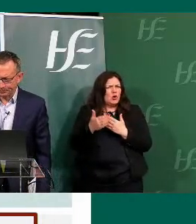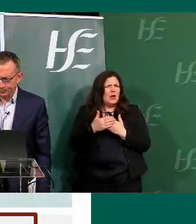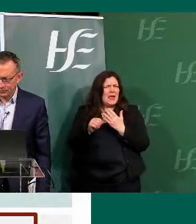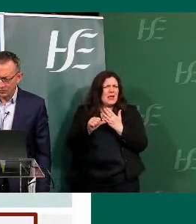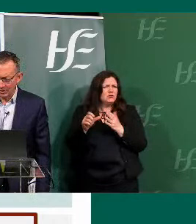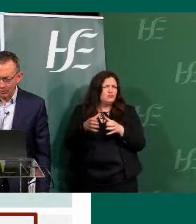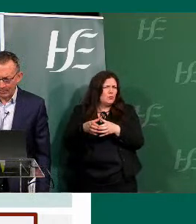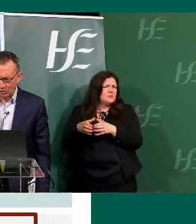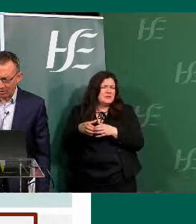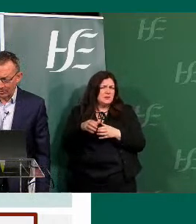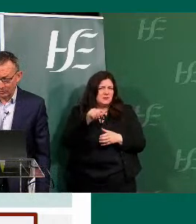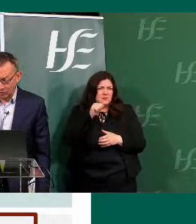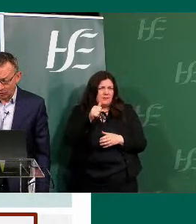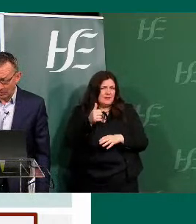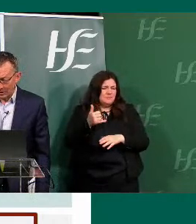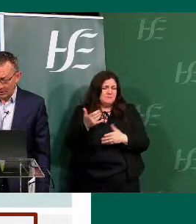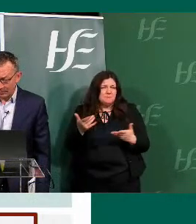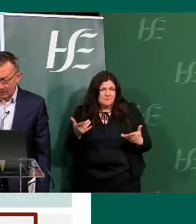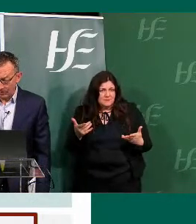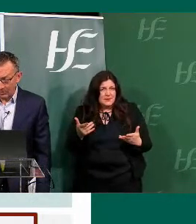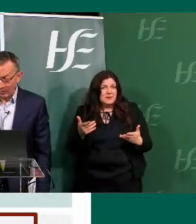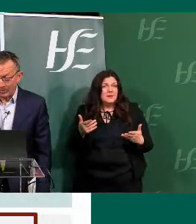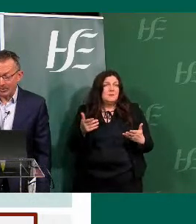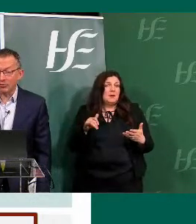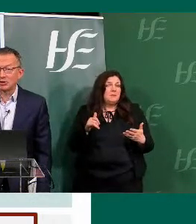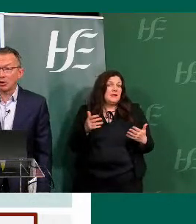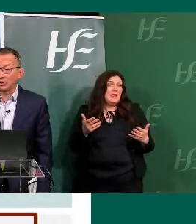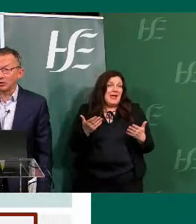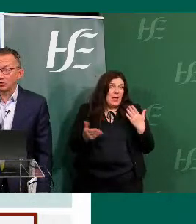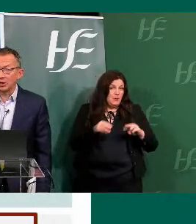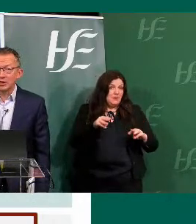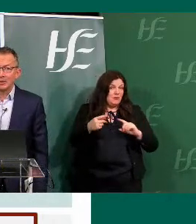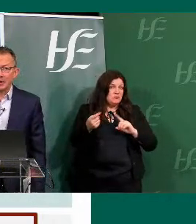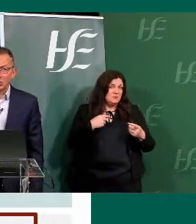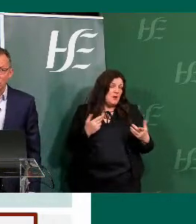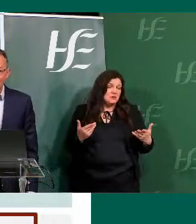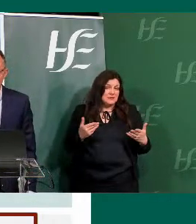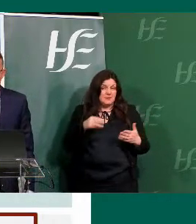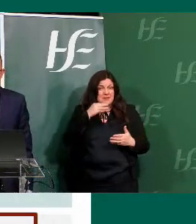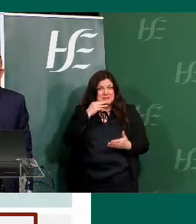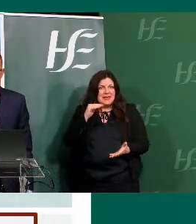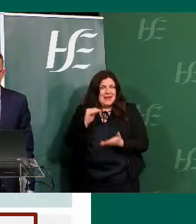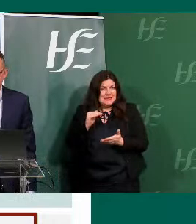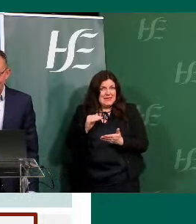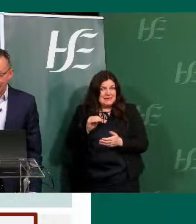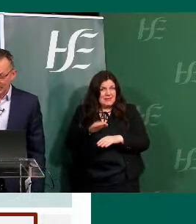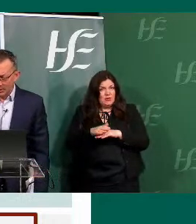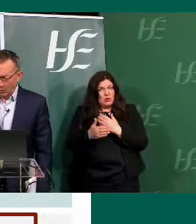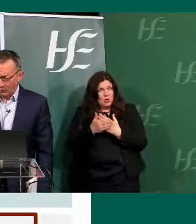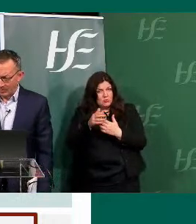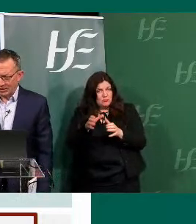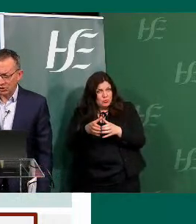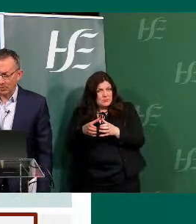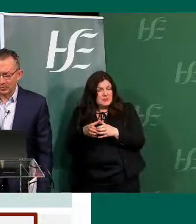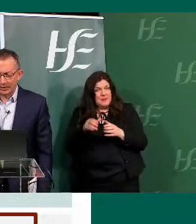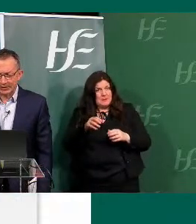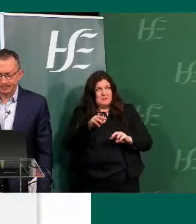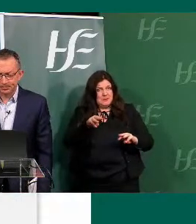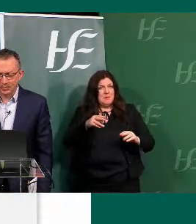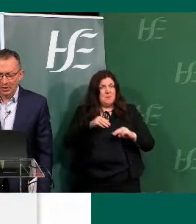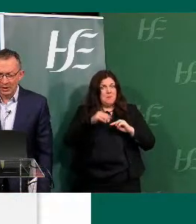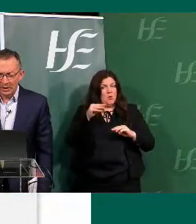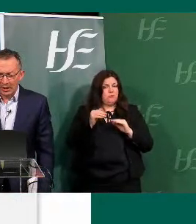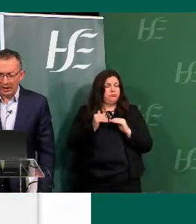of perhaps attributable to the way people are responding to the measures we've encouraged them to comply with over the past couple of